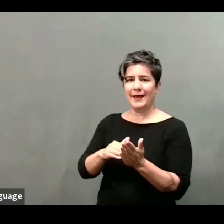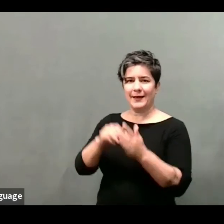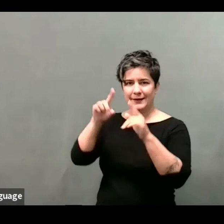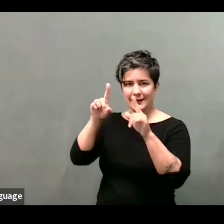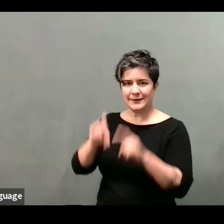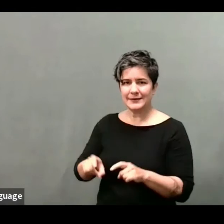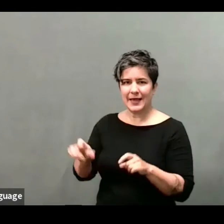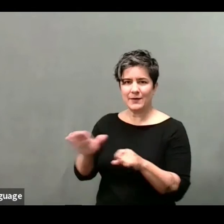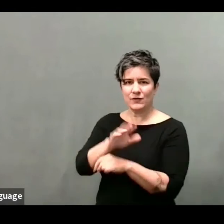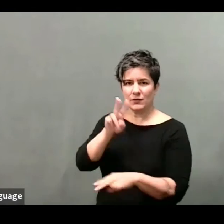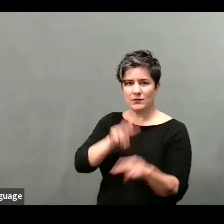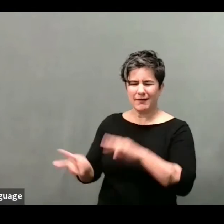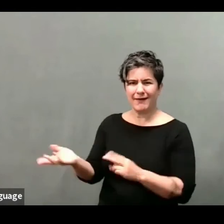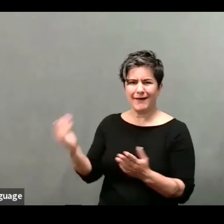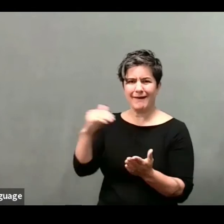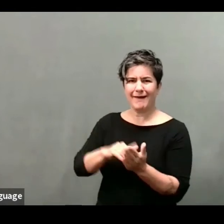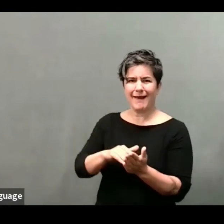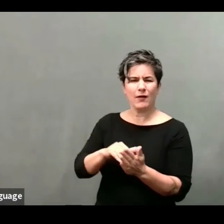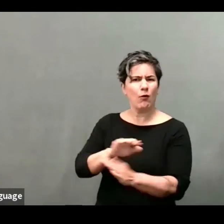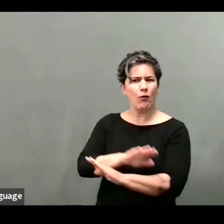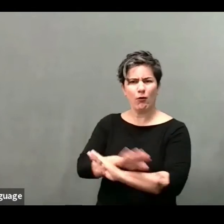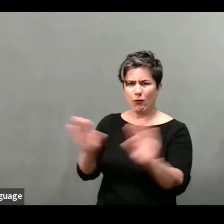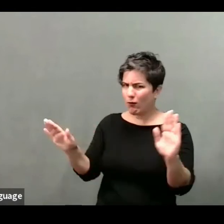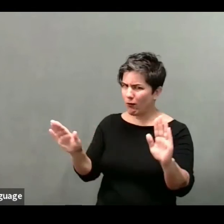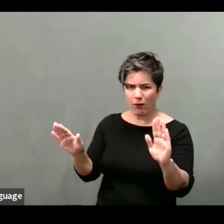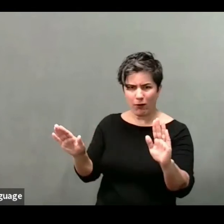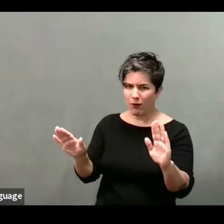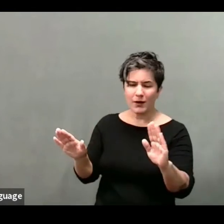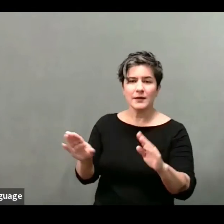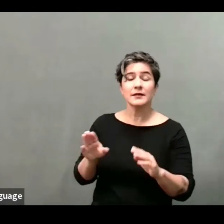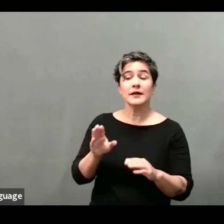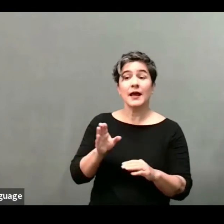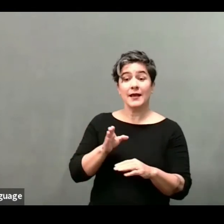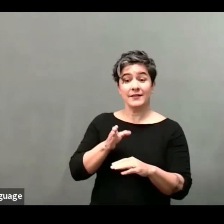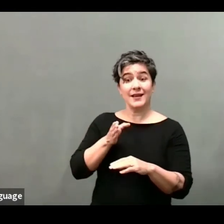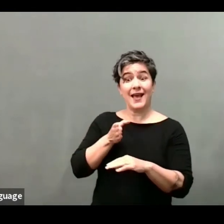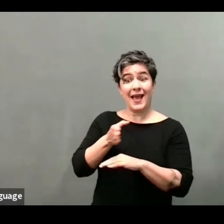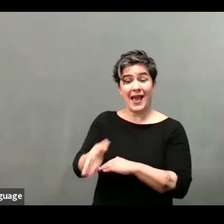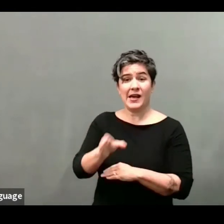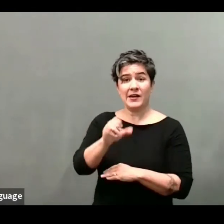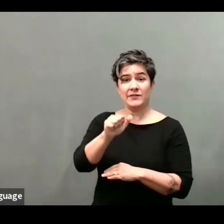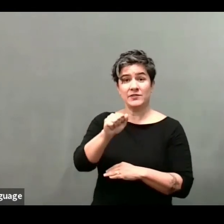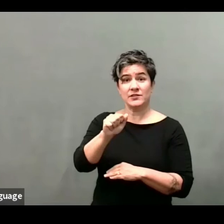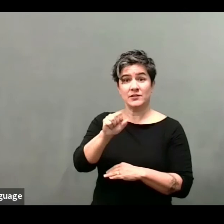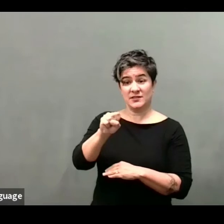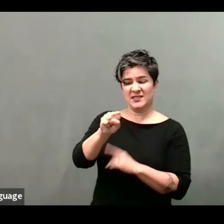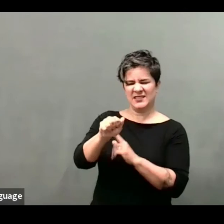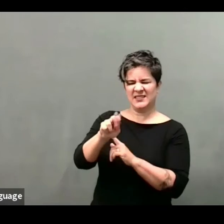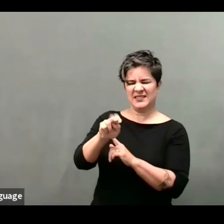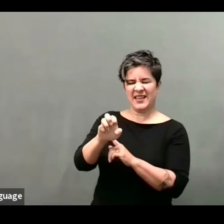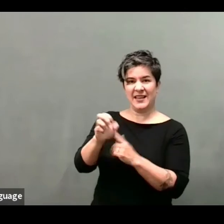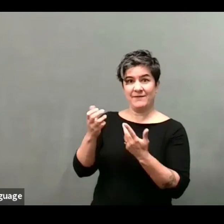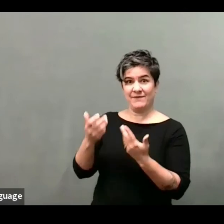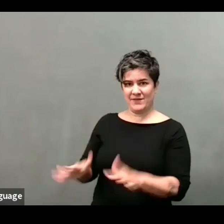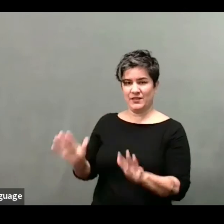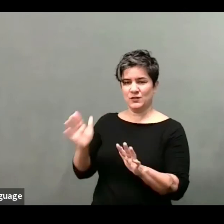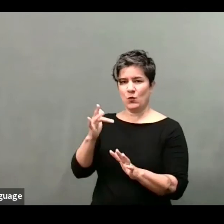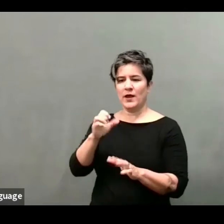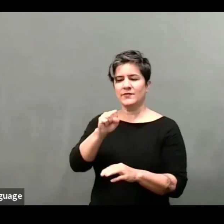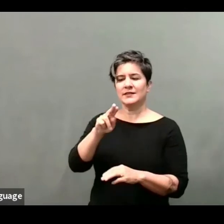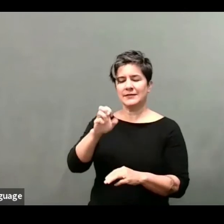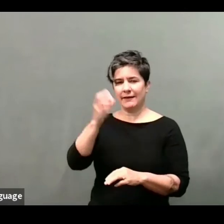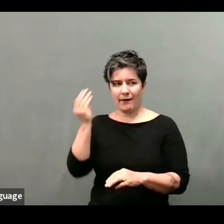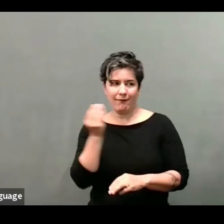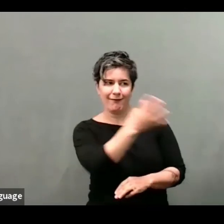exam. The reason that they should come in after the SANE is that the SANE can then relay any outstanding concerns from